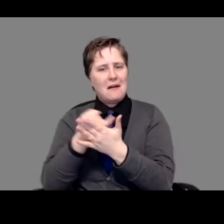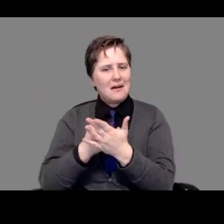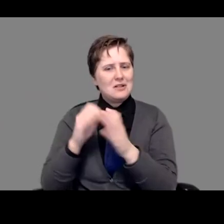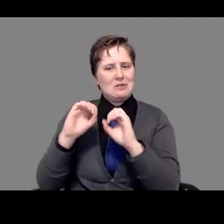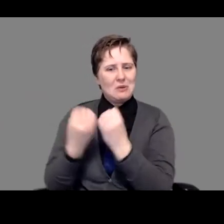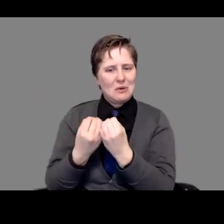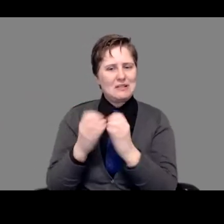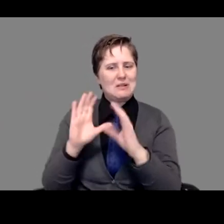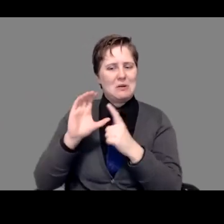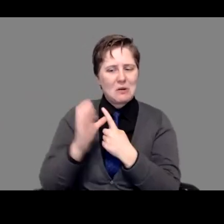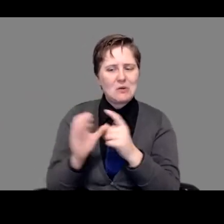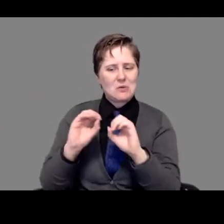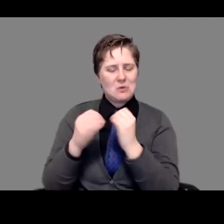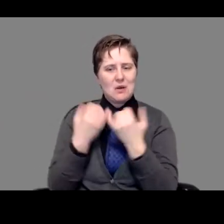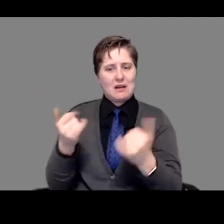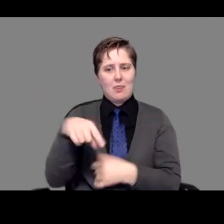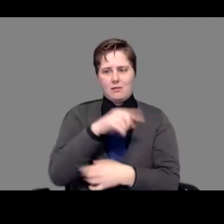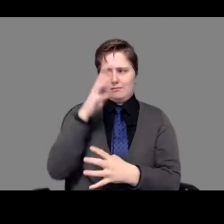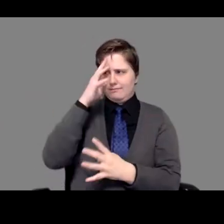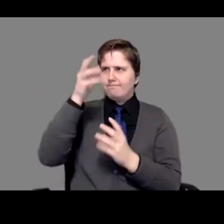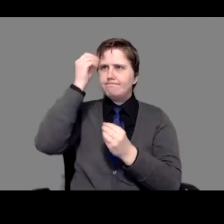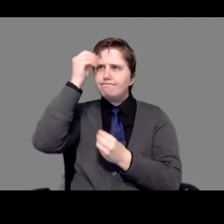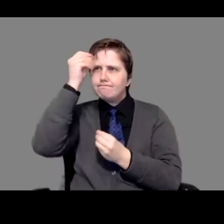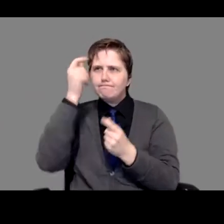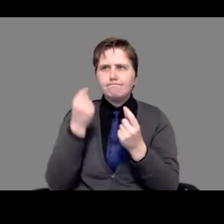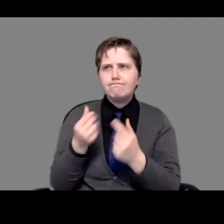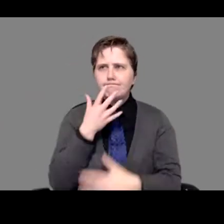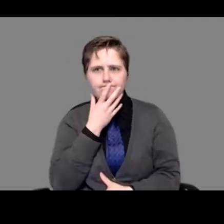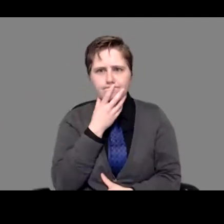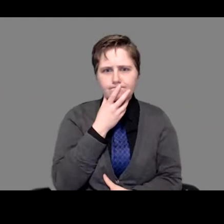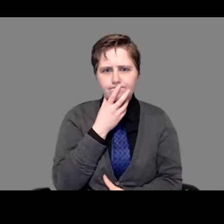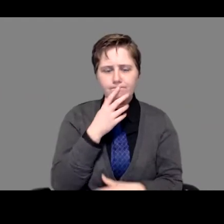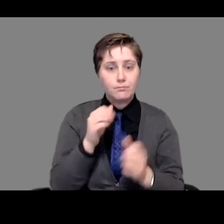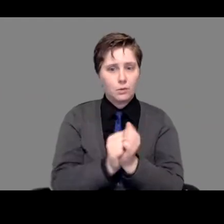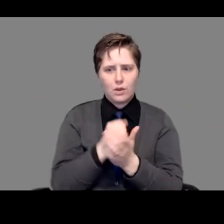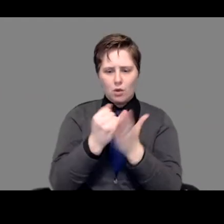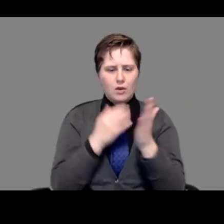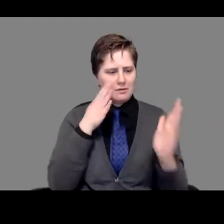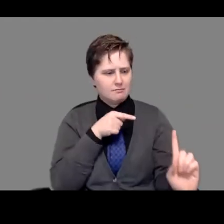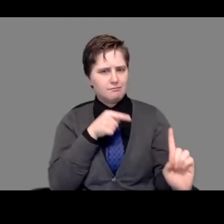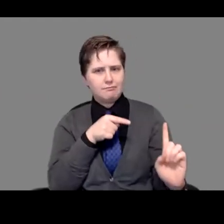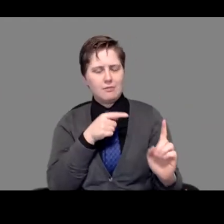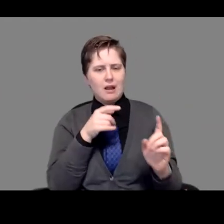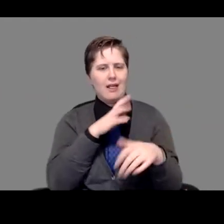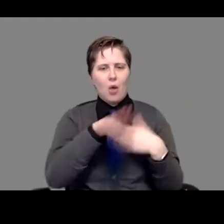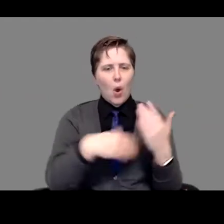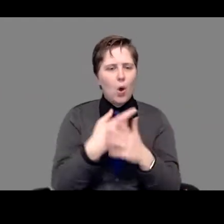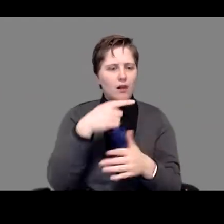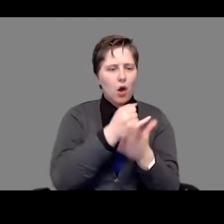your cultural organizations at this time, and even with artists, they're all rooted